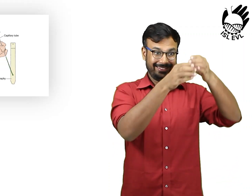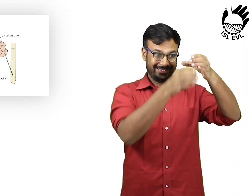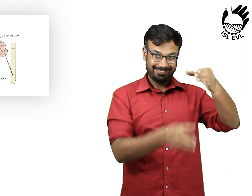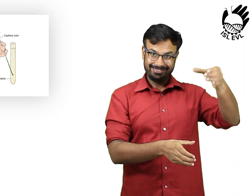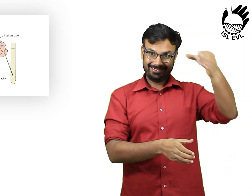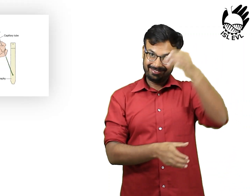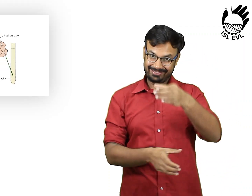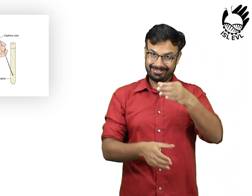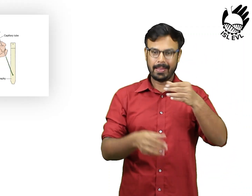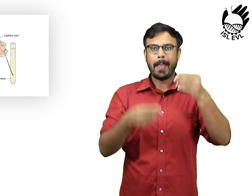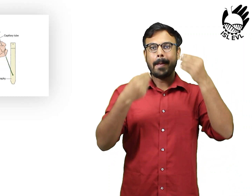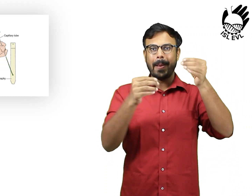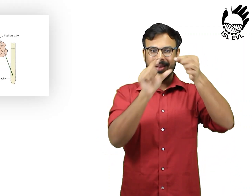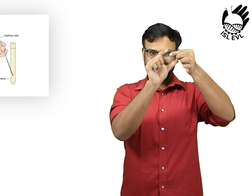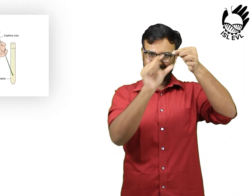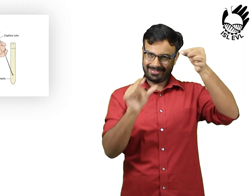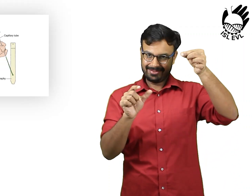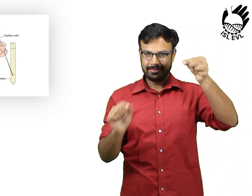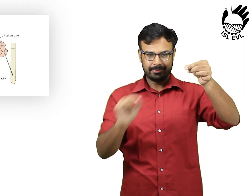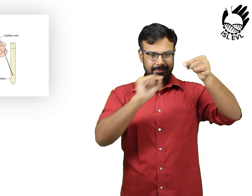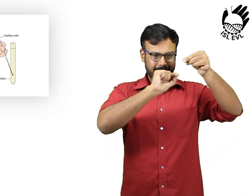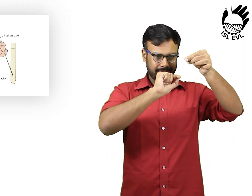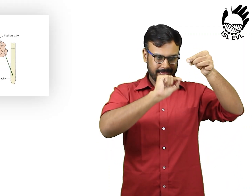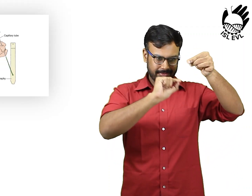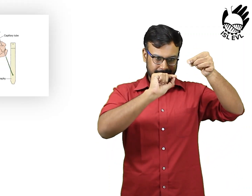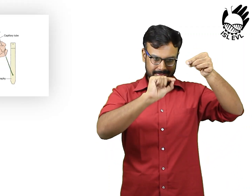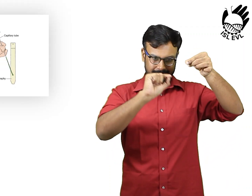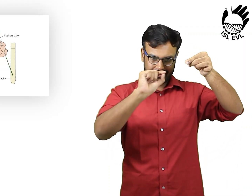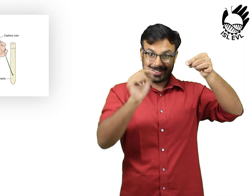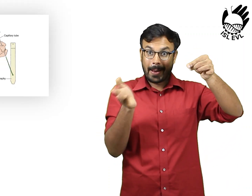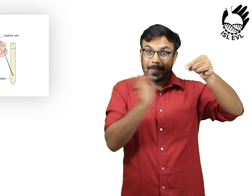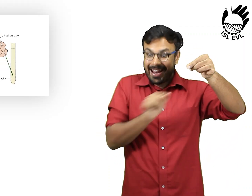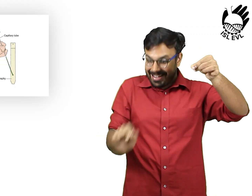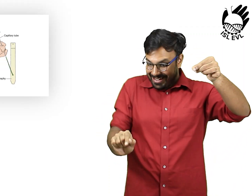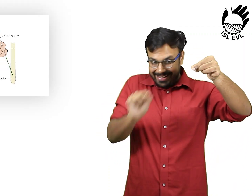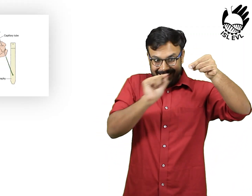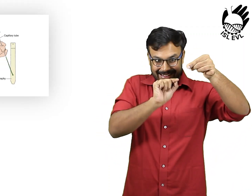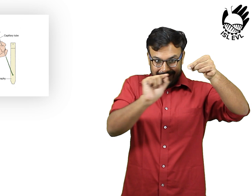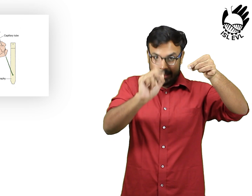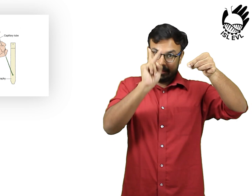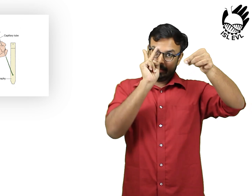or chemicals by their different rates of migration across the sheet of paper.